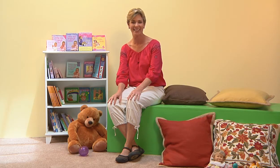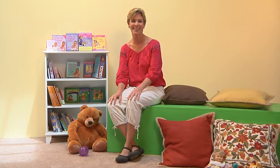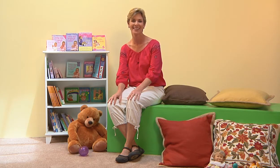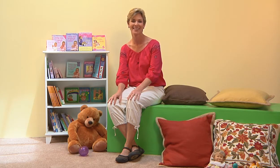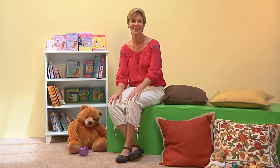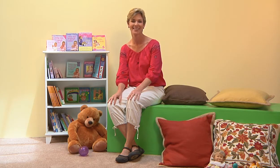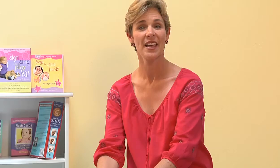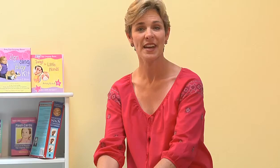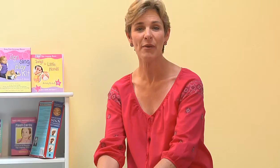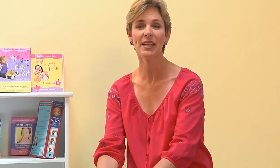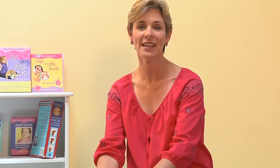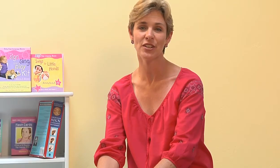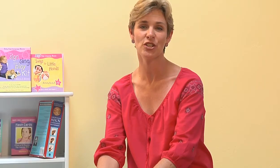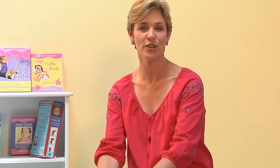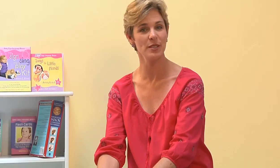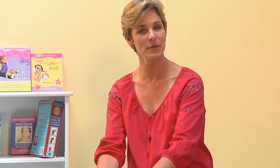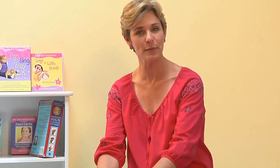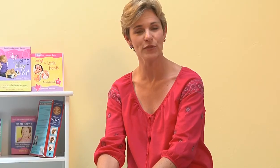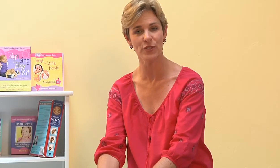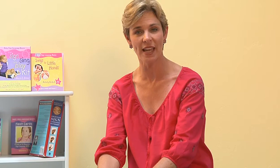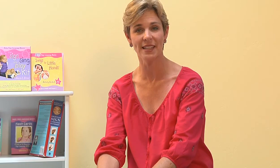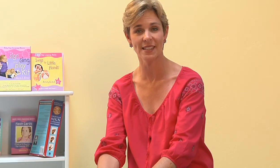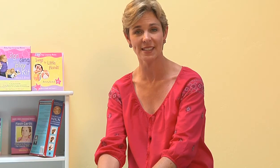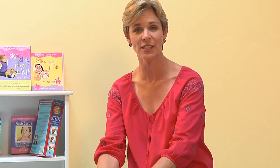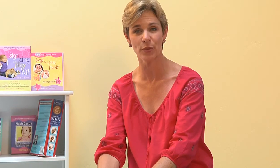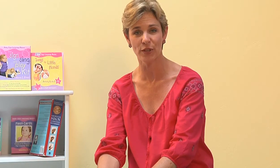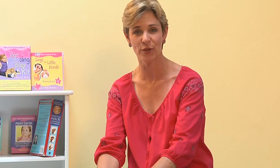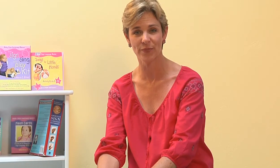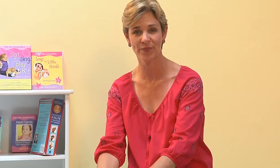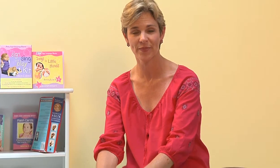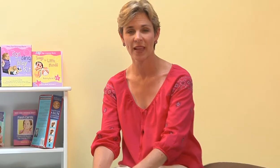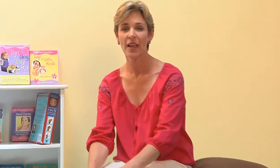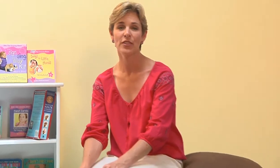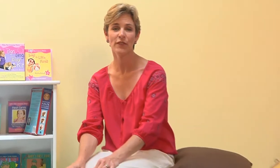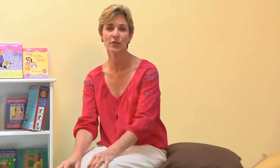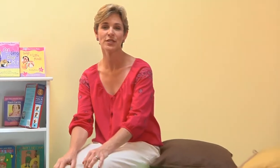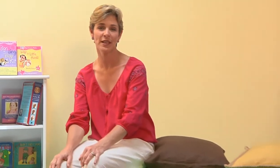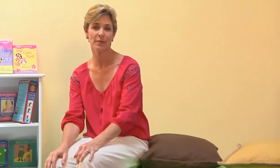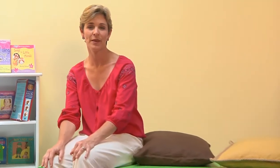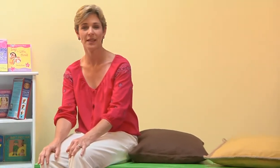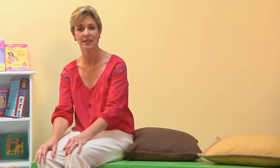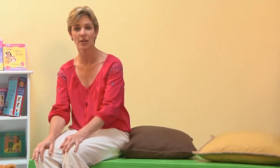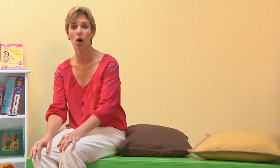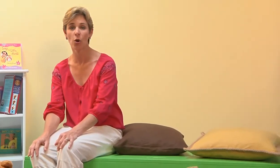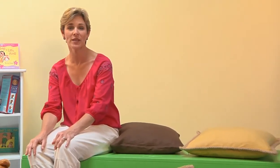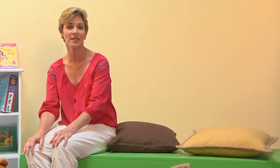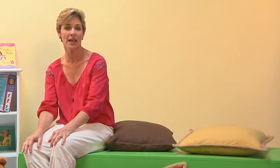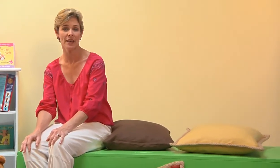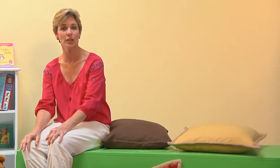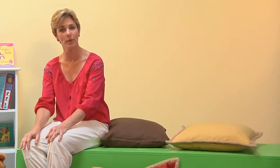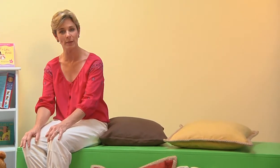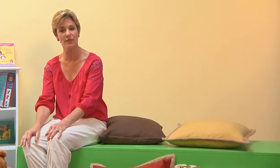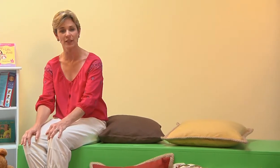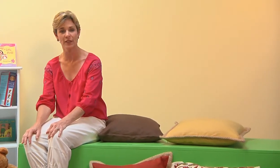personality. Now I'd like to share some tips for signing success with you. The first tip is always sign in your baby's field of